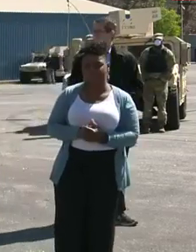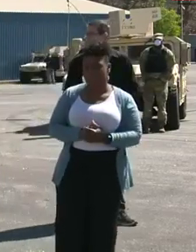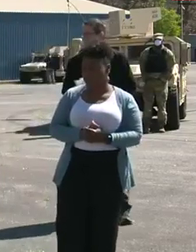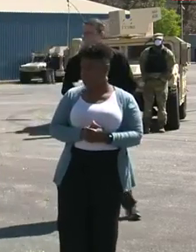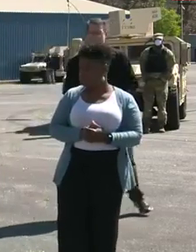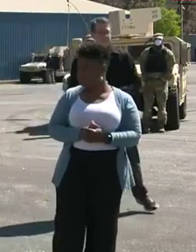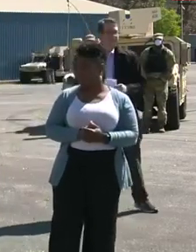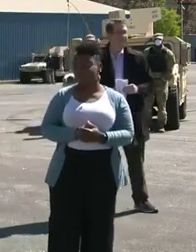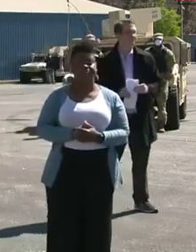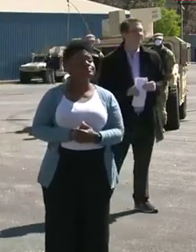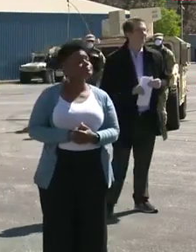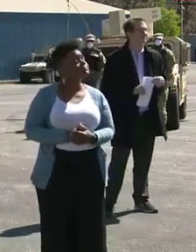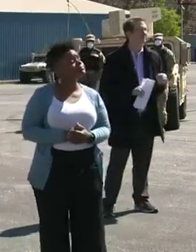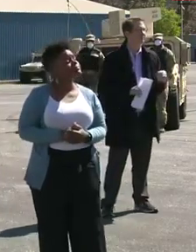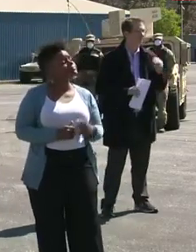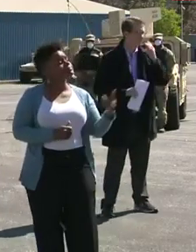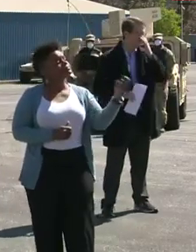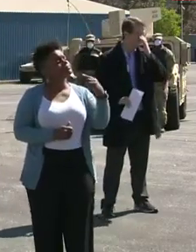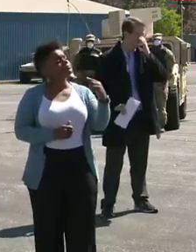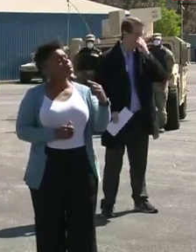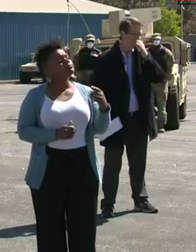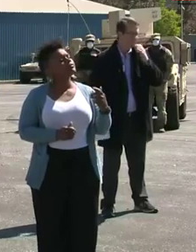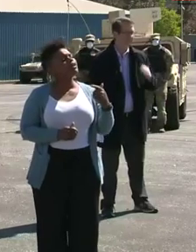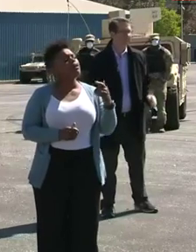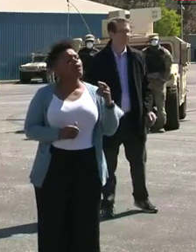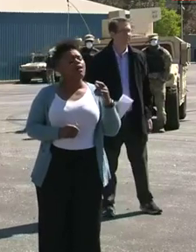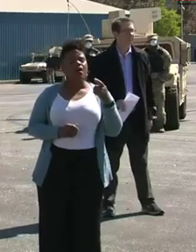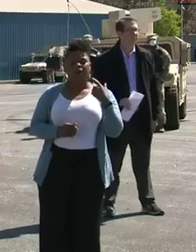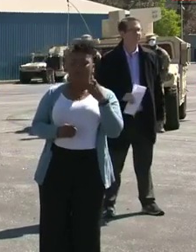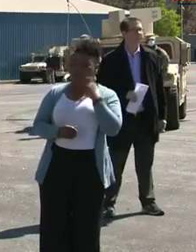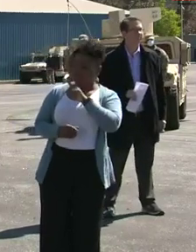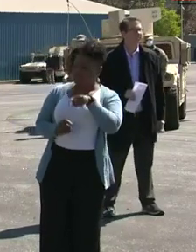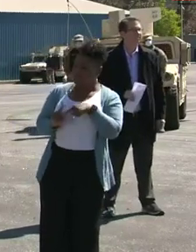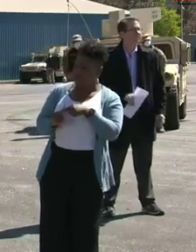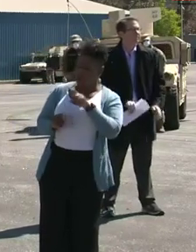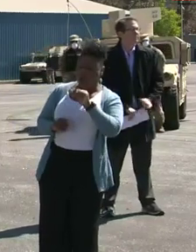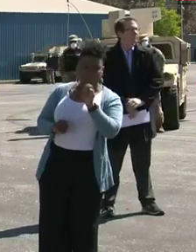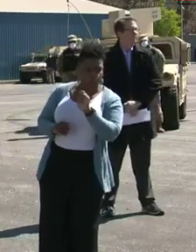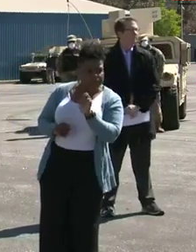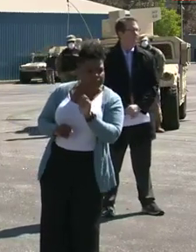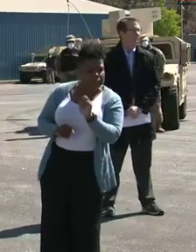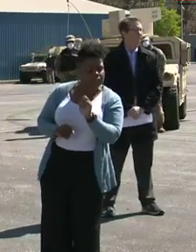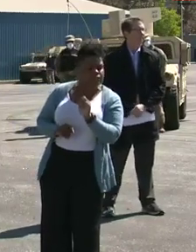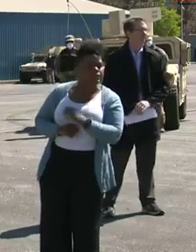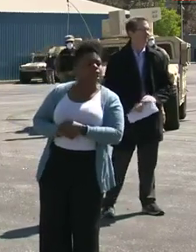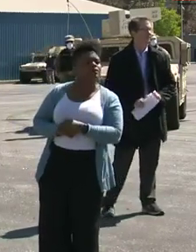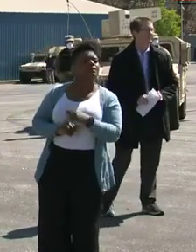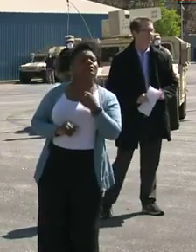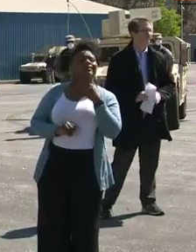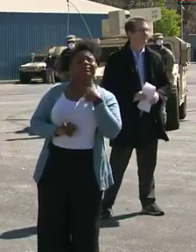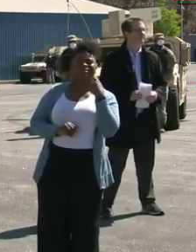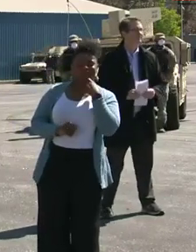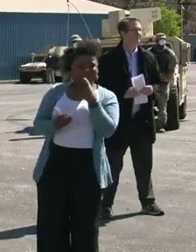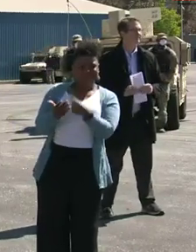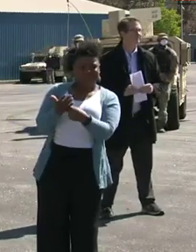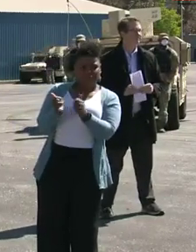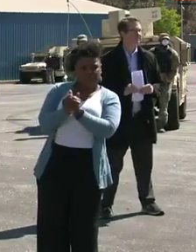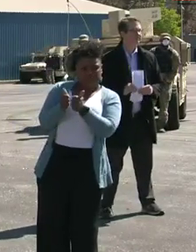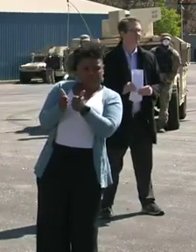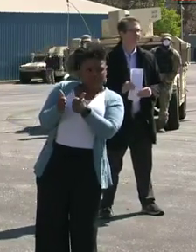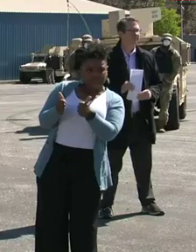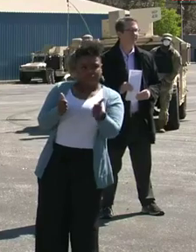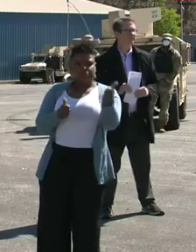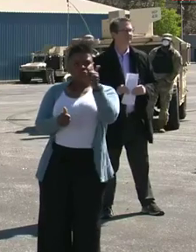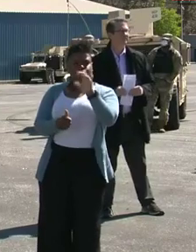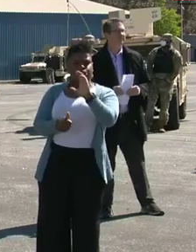Yes. Can I ask you about unemployment, please? I spoke with an executive chef yesterday from La Diplomat who told me that